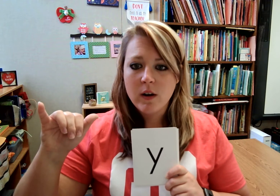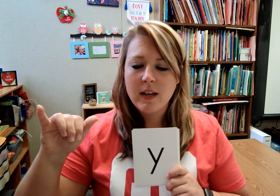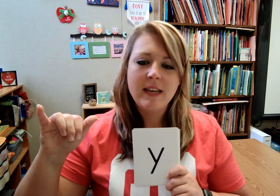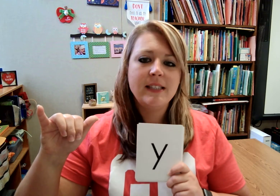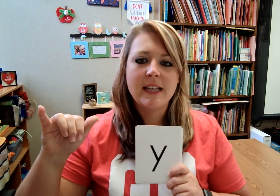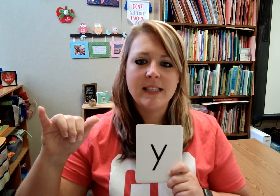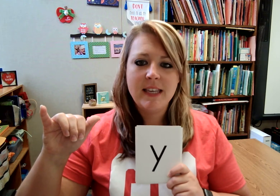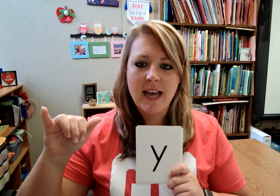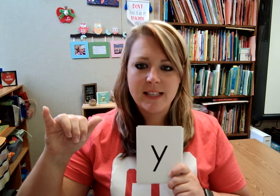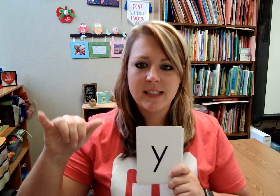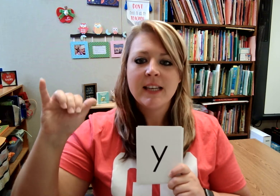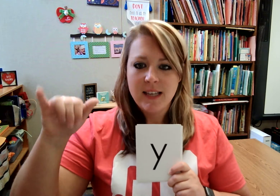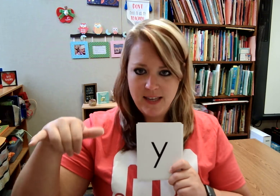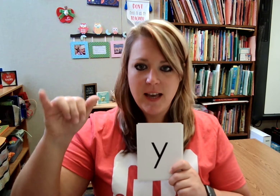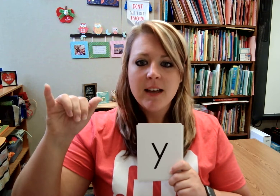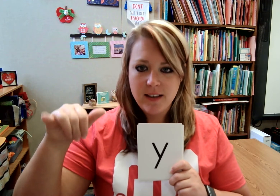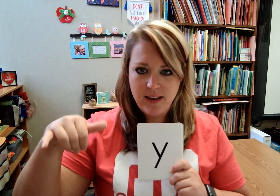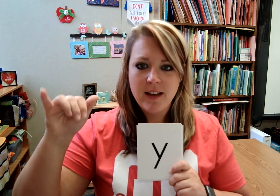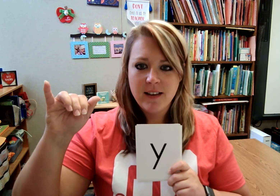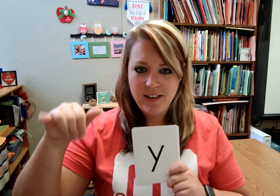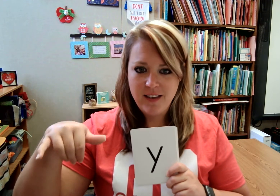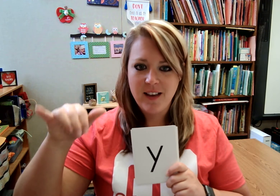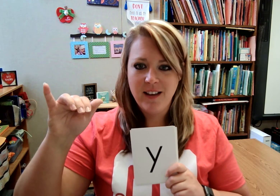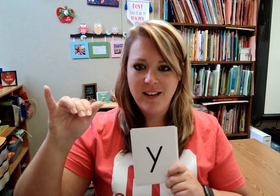he says yes, yeah, yeah, yeah.